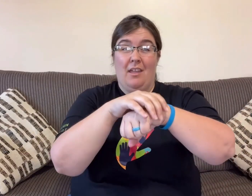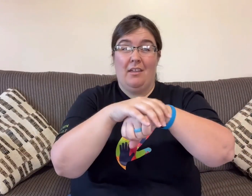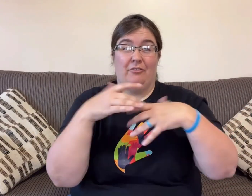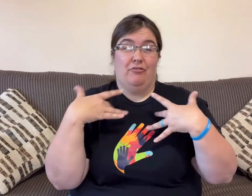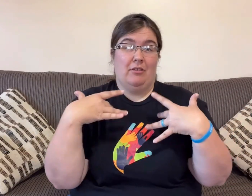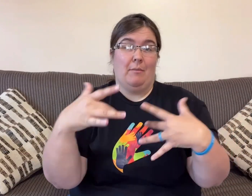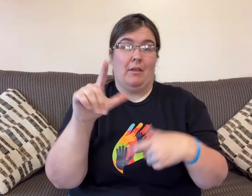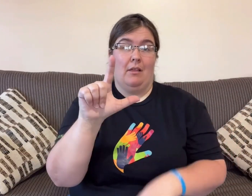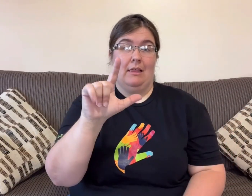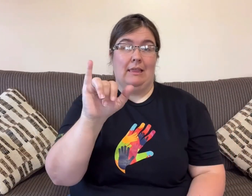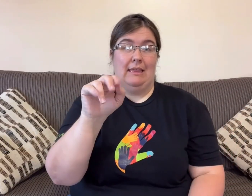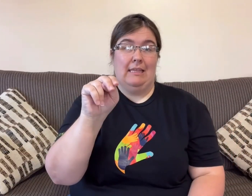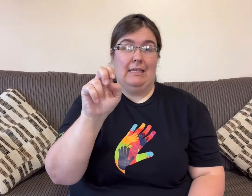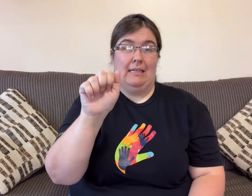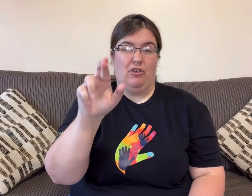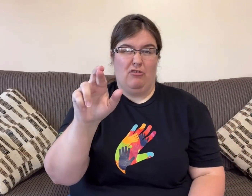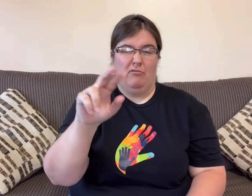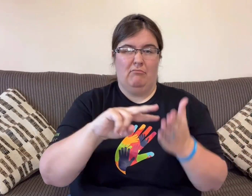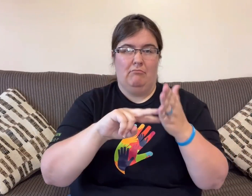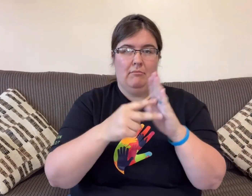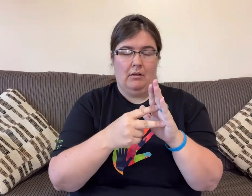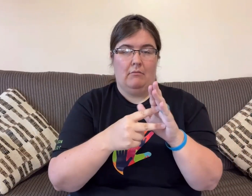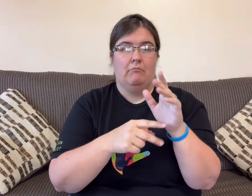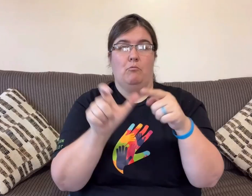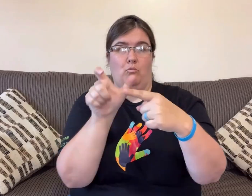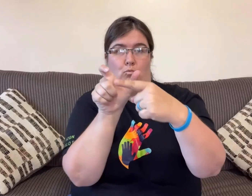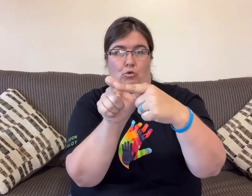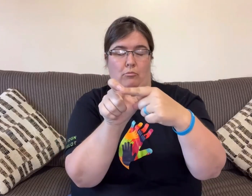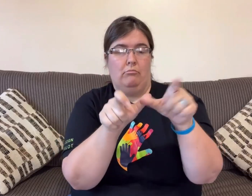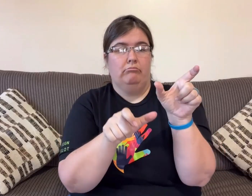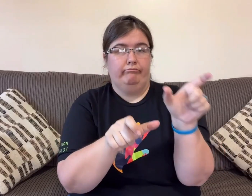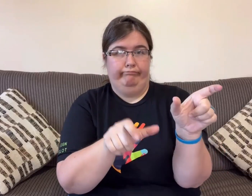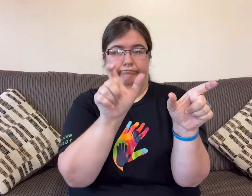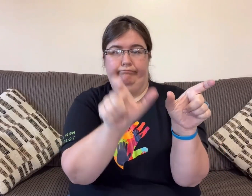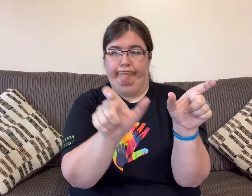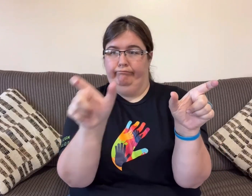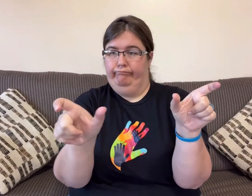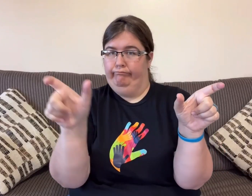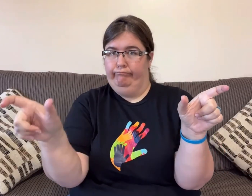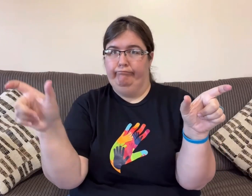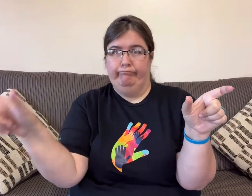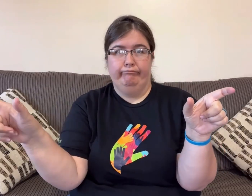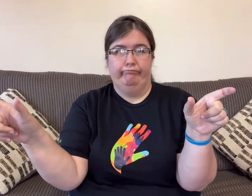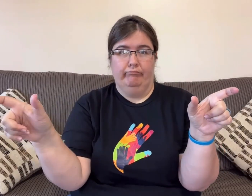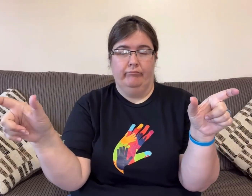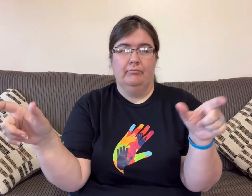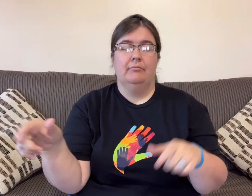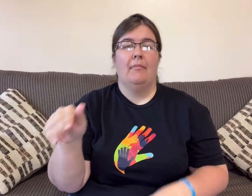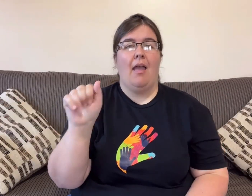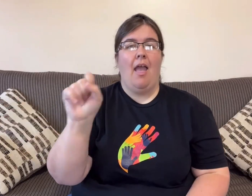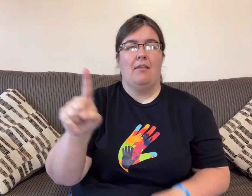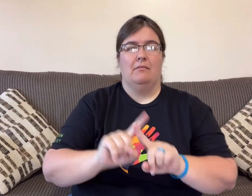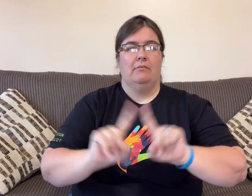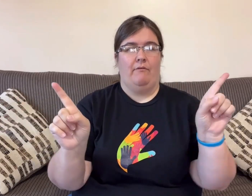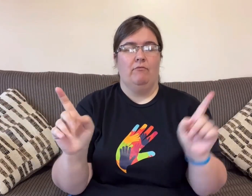English is typically linear, which means that words stand alone and go in a specific order. ASL is